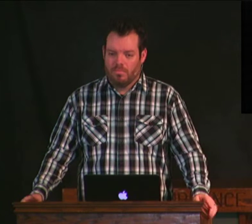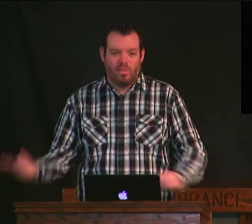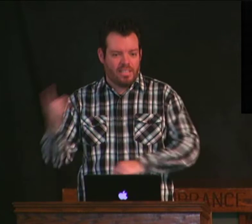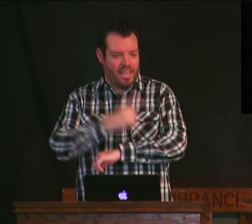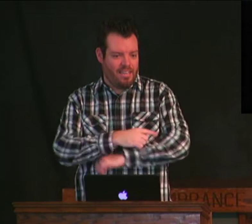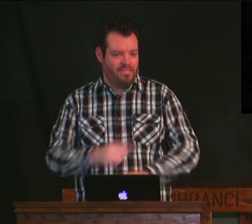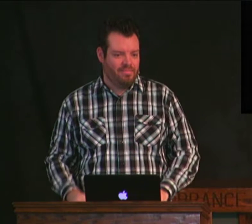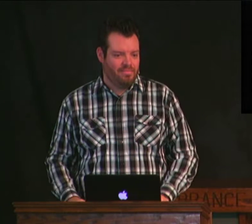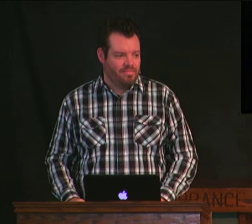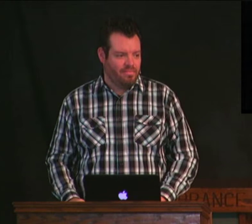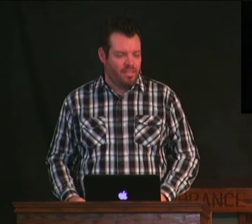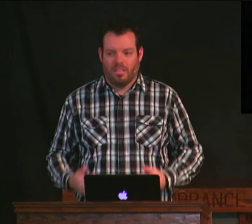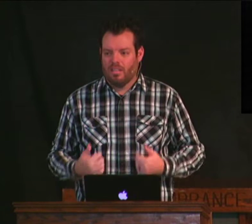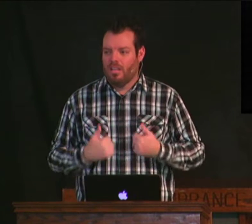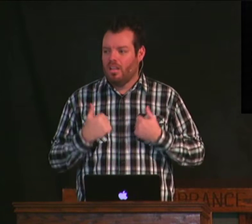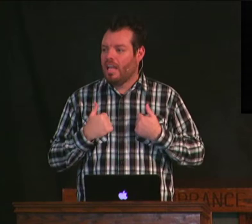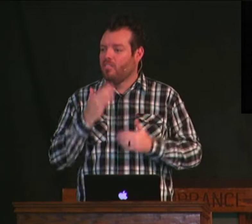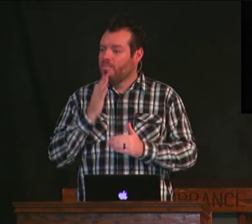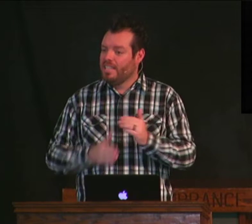one day, our life will be done.